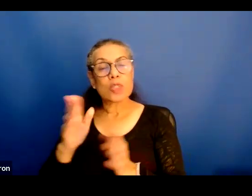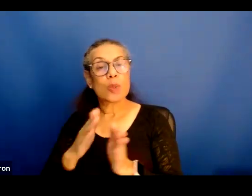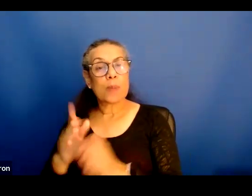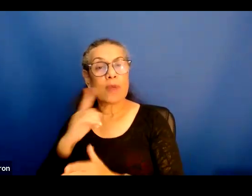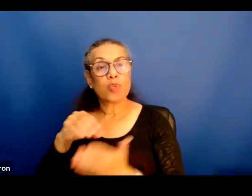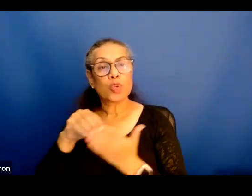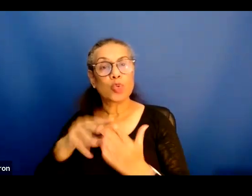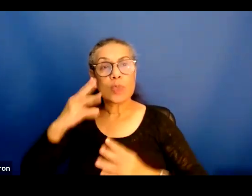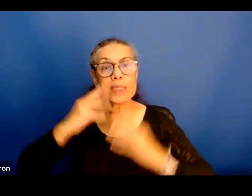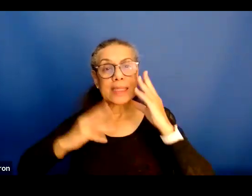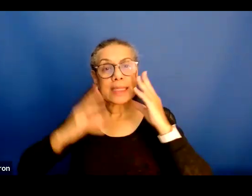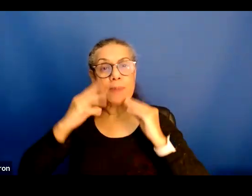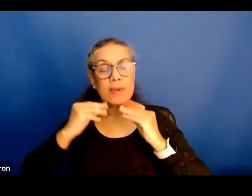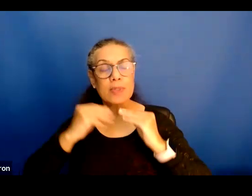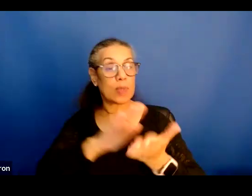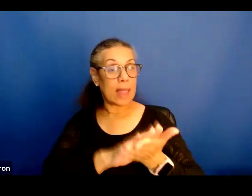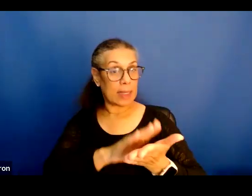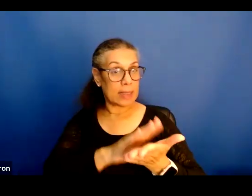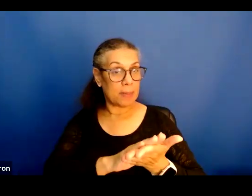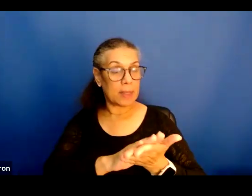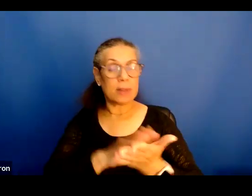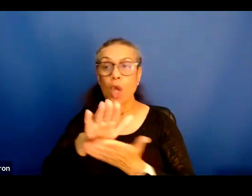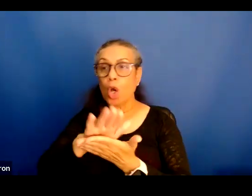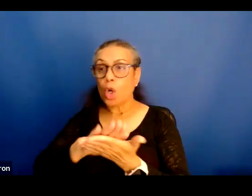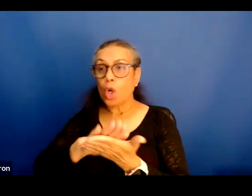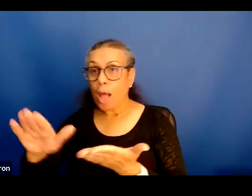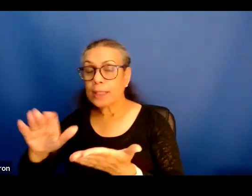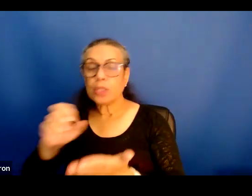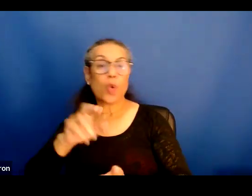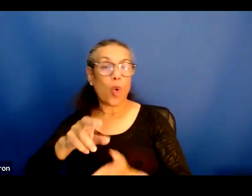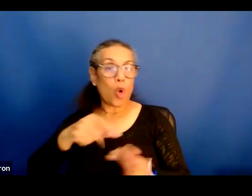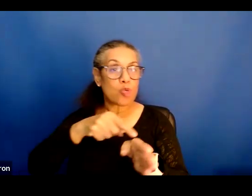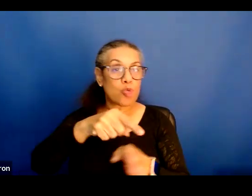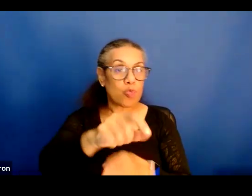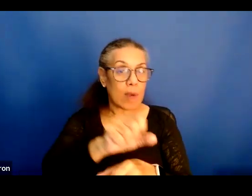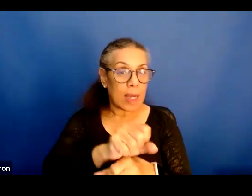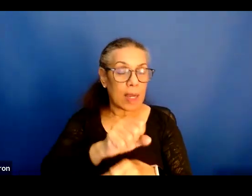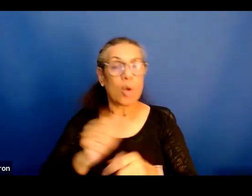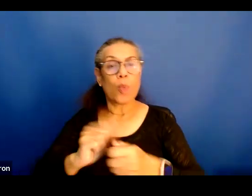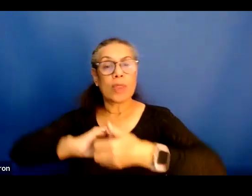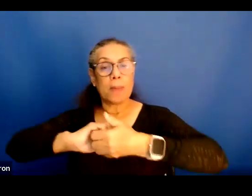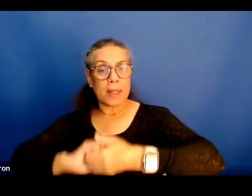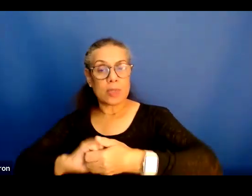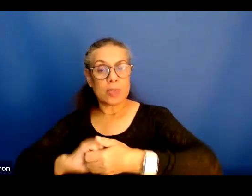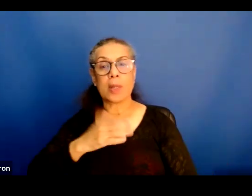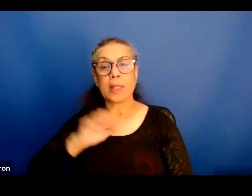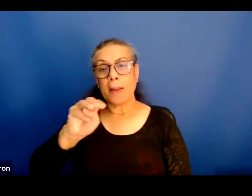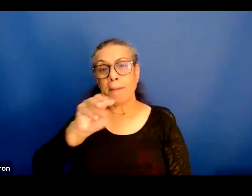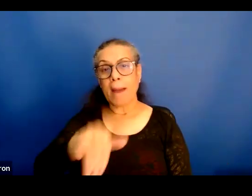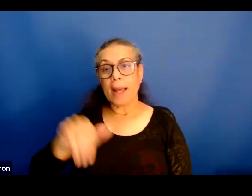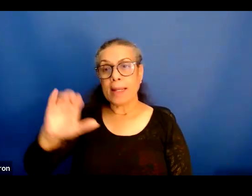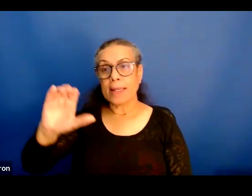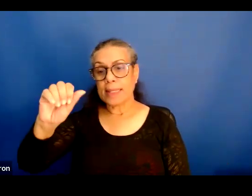students' experiences academically, college, career, and pre-vocational learning through our partnership with MyCap, leading to